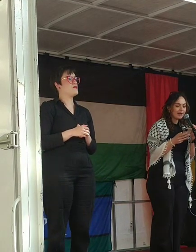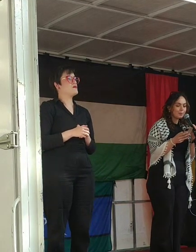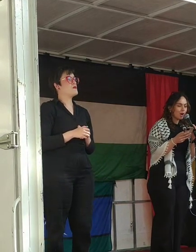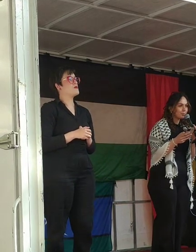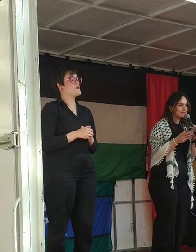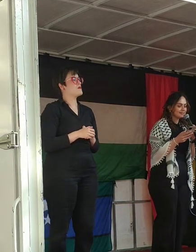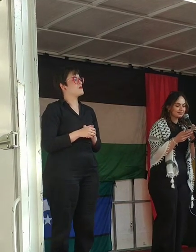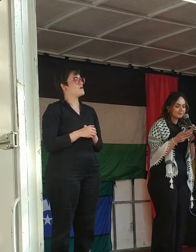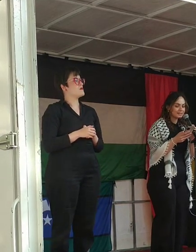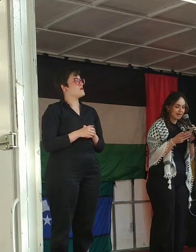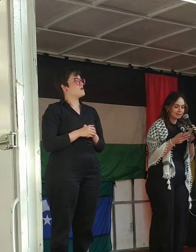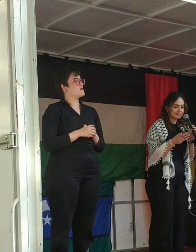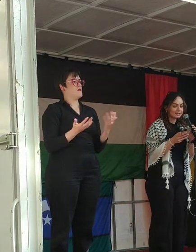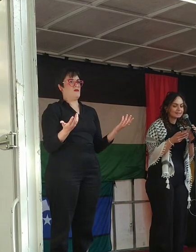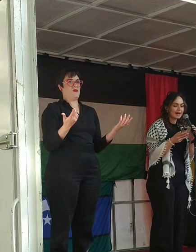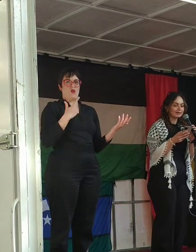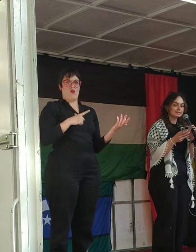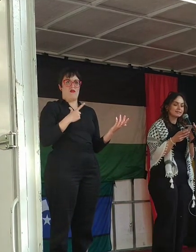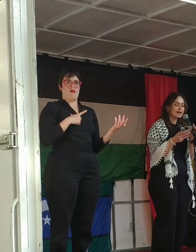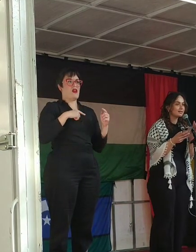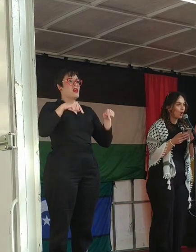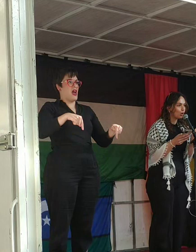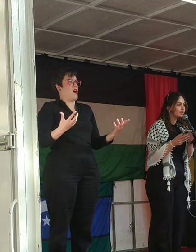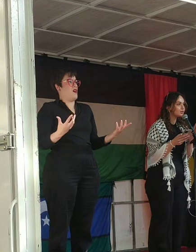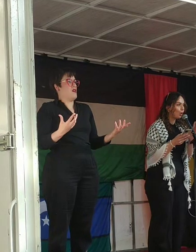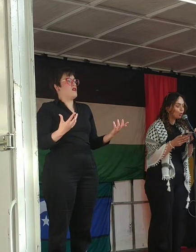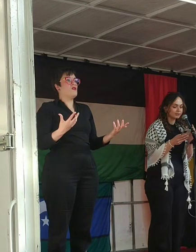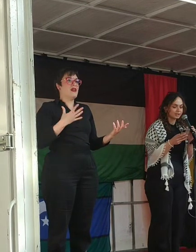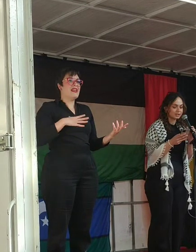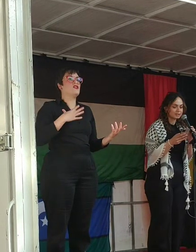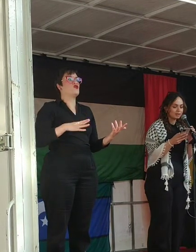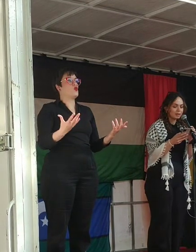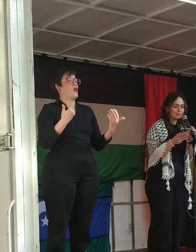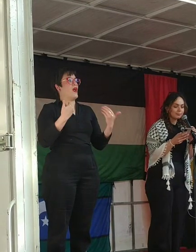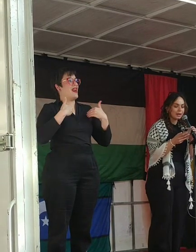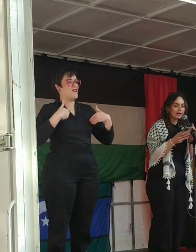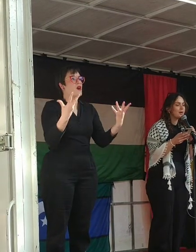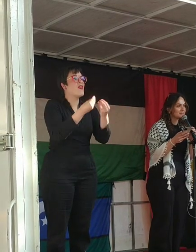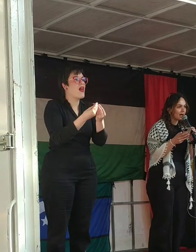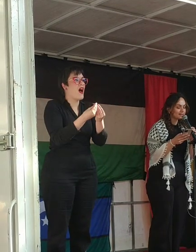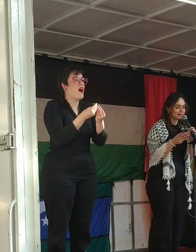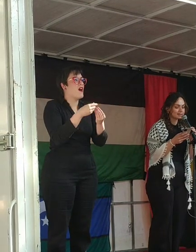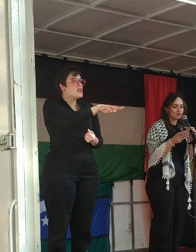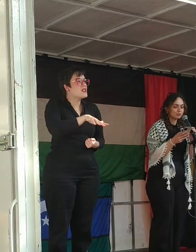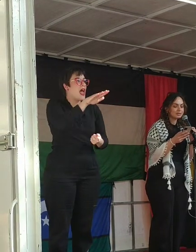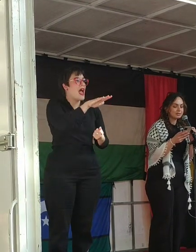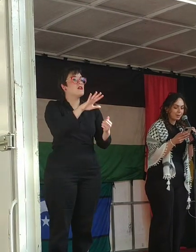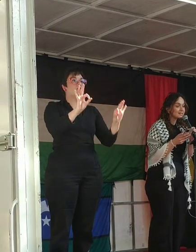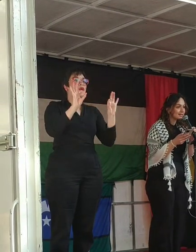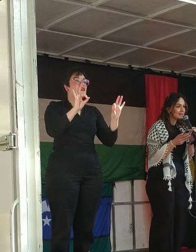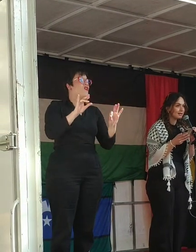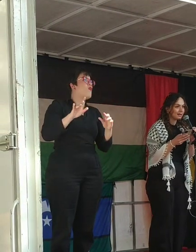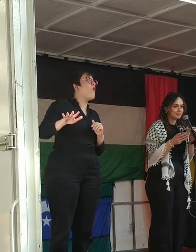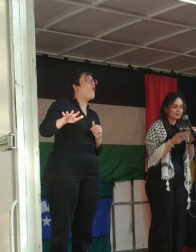Our entire purpose is to live together, to understand that this land is holy to all religions. My great-grandmother tells us that her Jewish